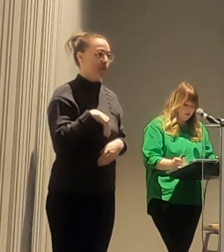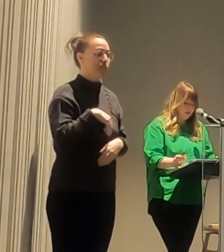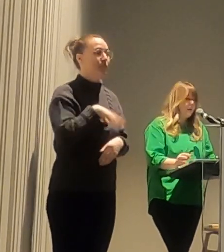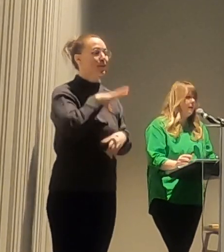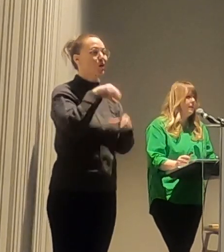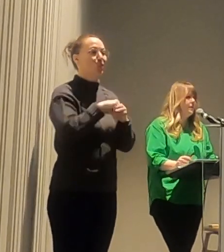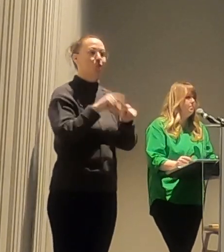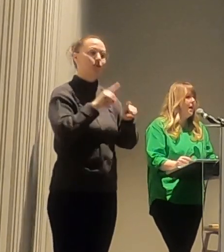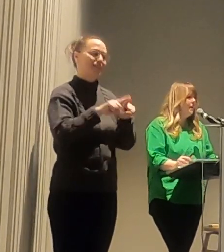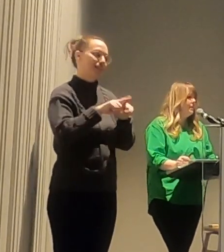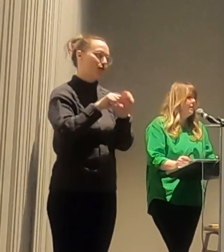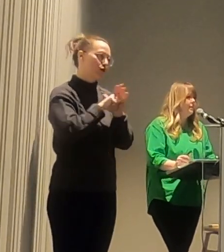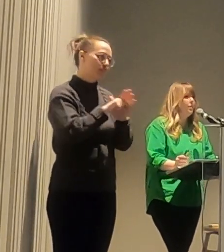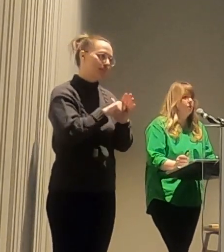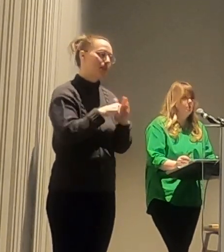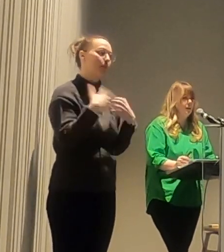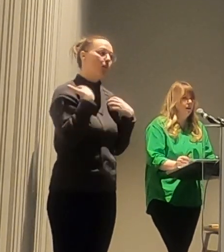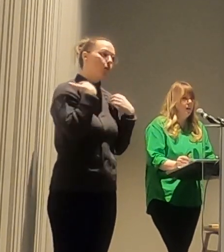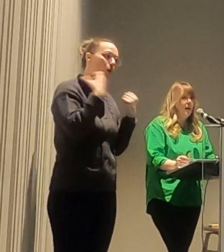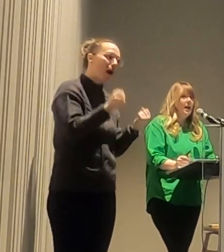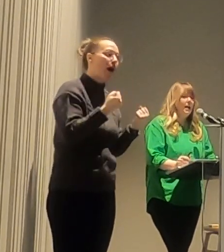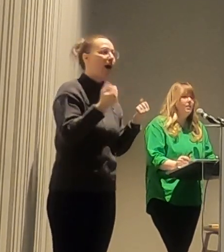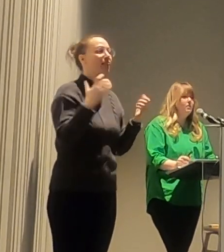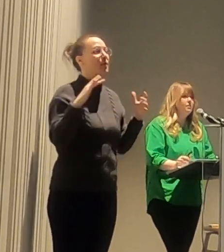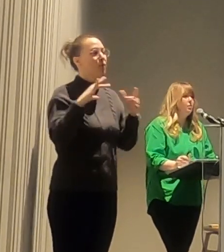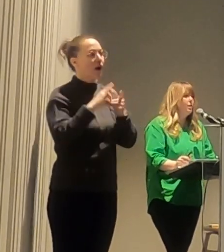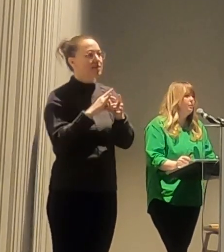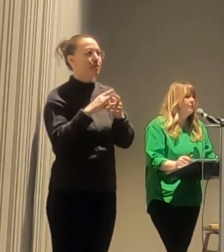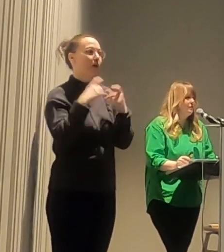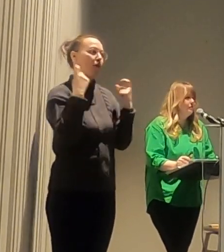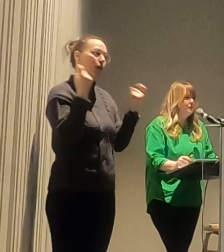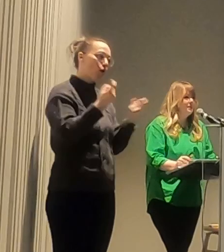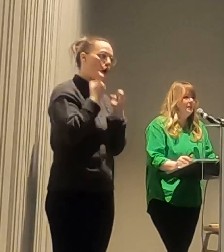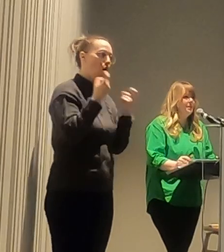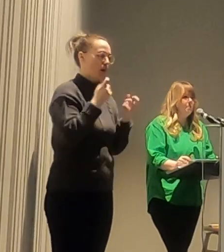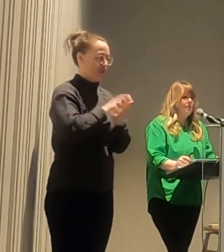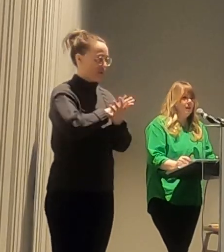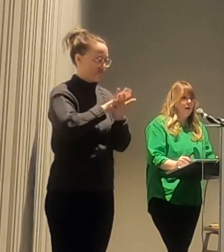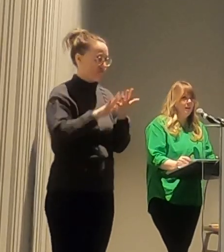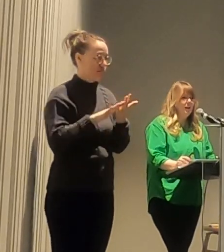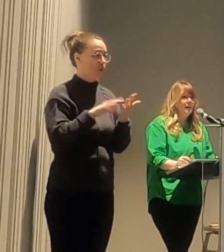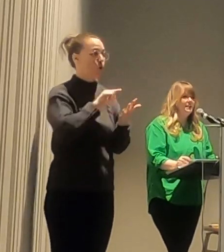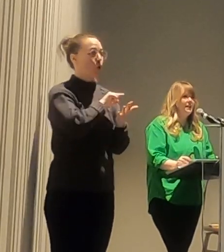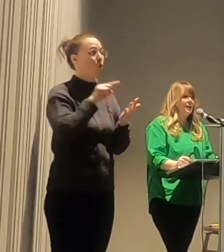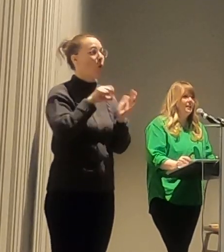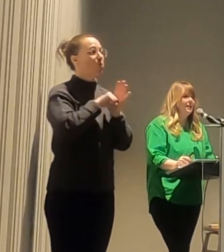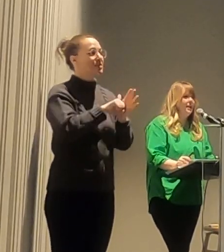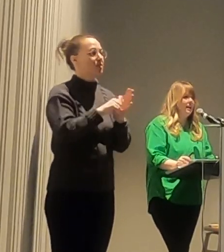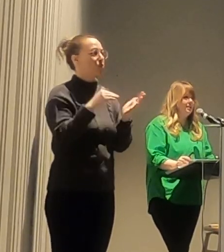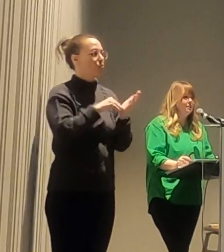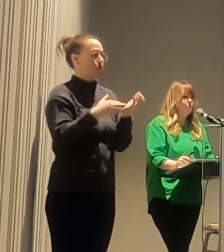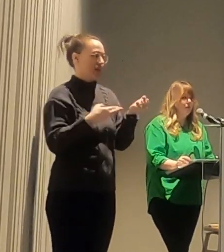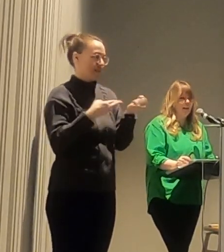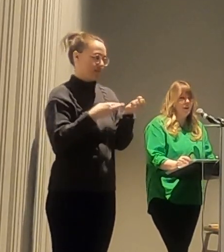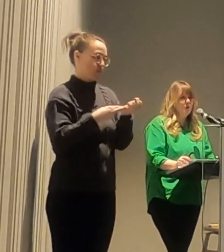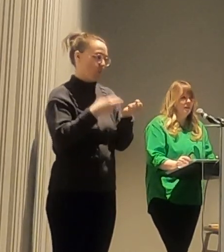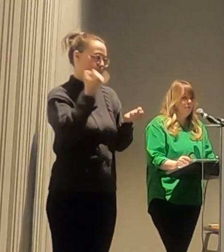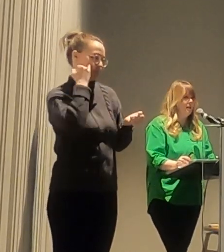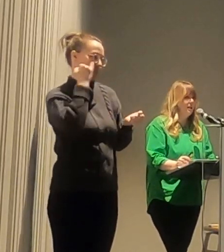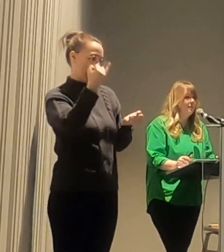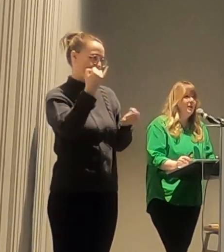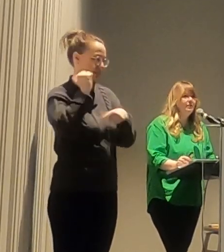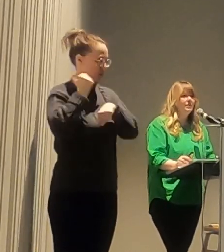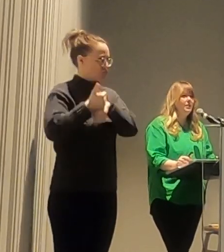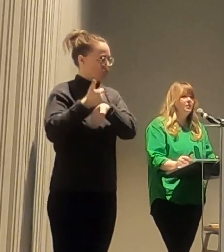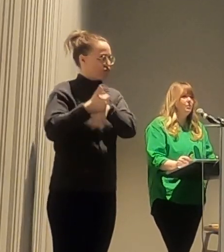wealth, prosperity, piety, and harmony, and also while reinforcing the idea as laid out by